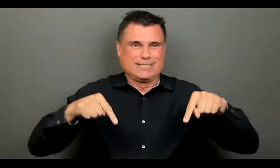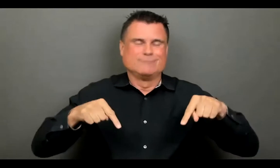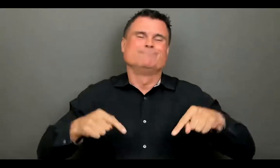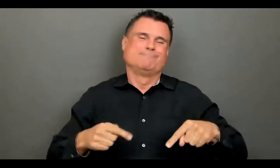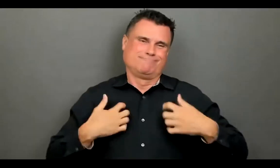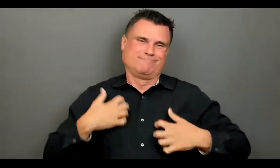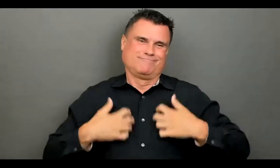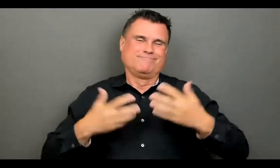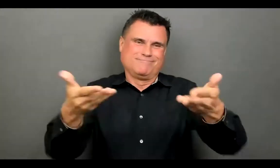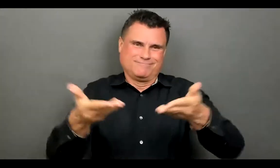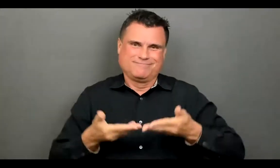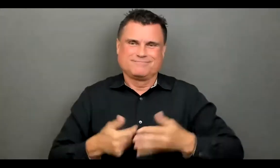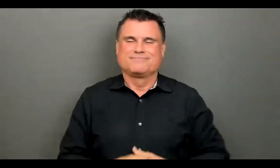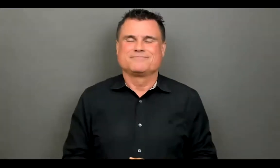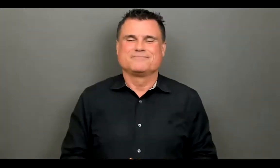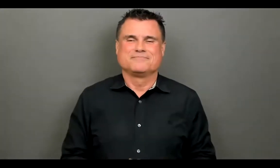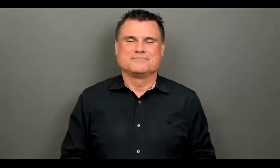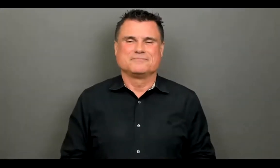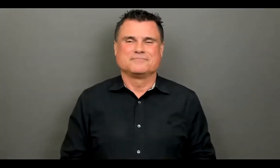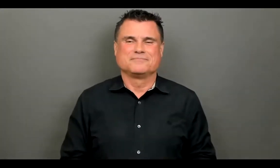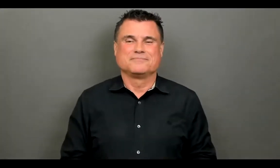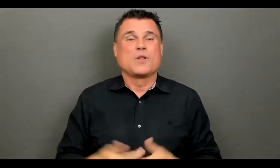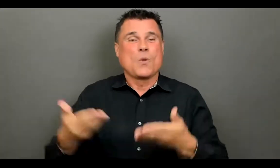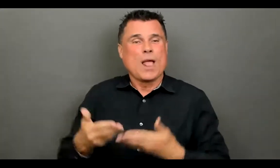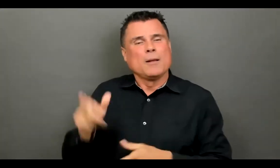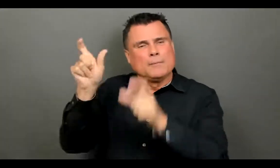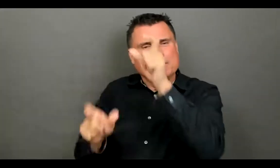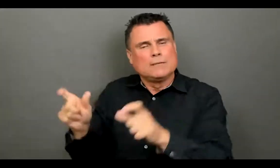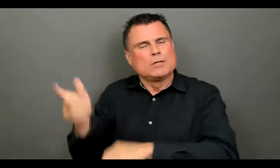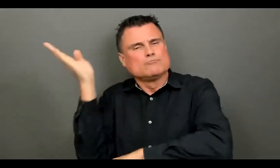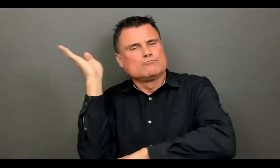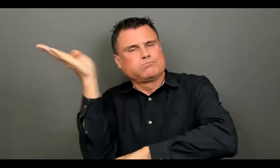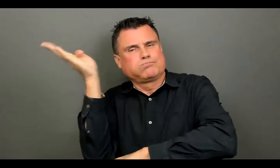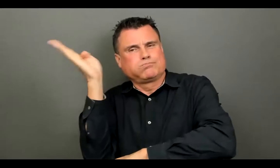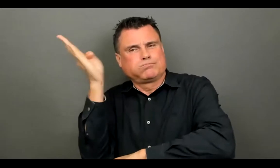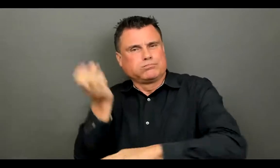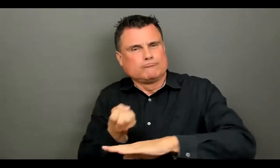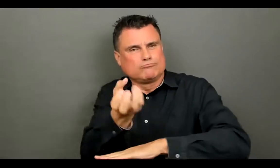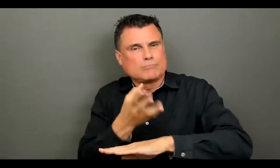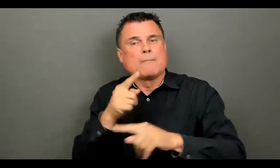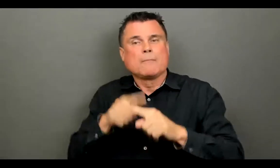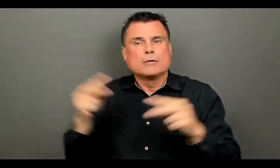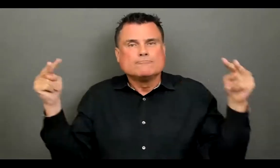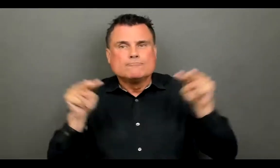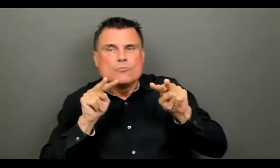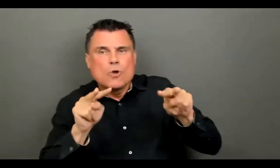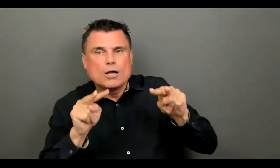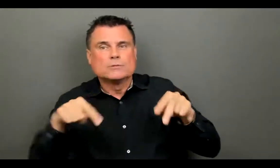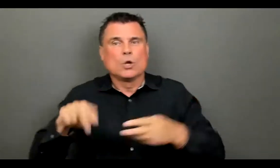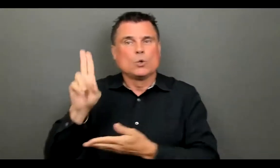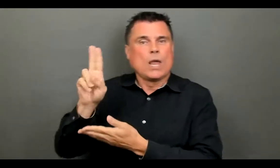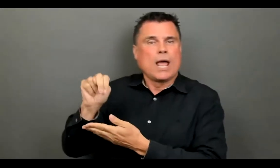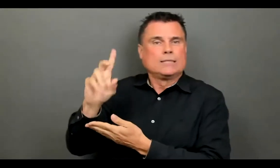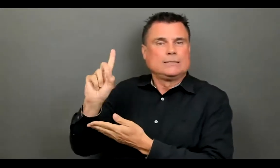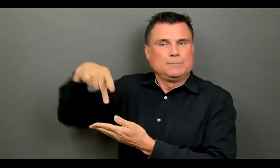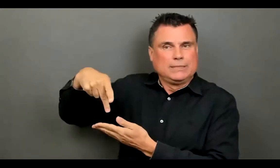I welcome the invited speakers, a special guest to this yet another UNDP Development Dialogue Series